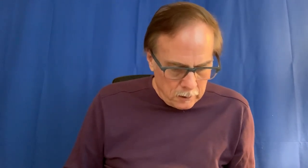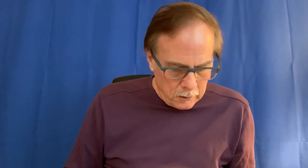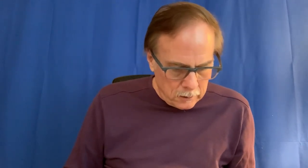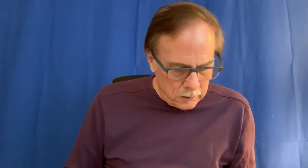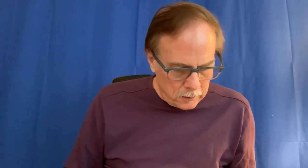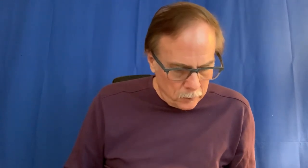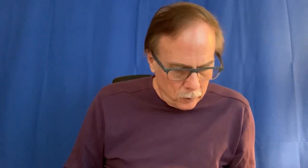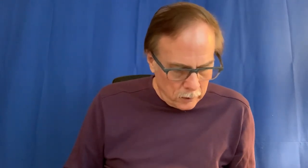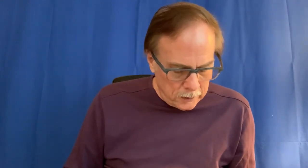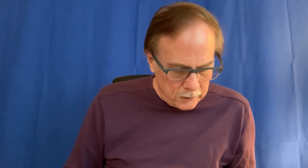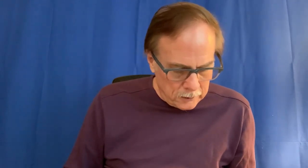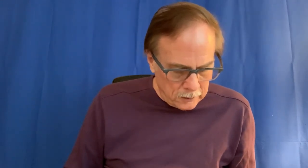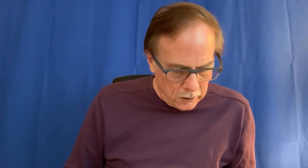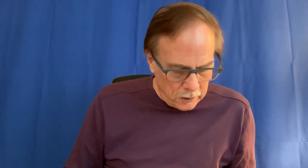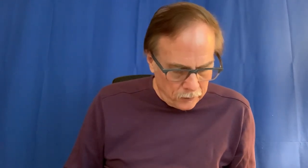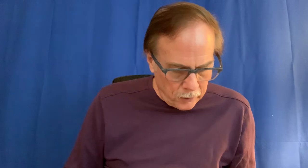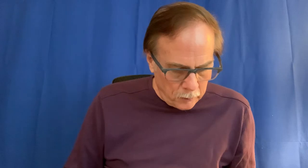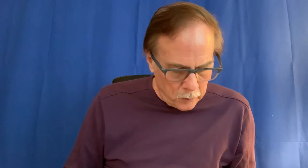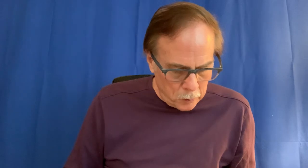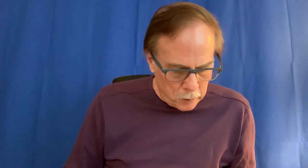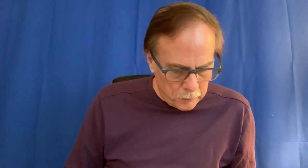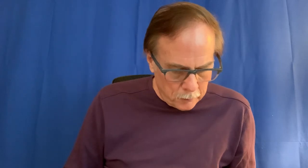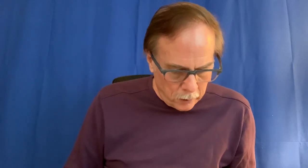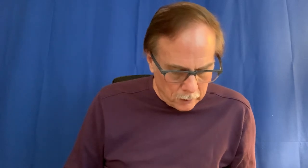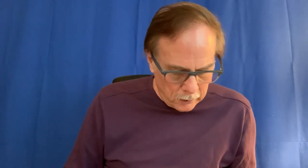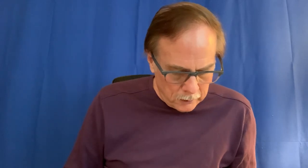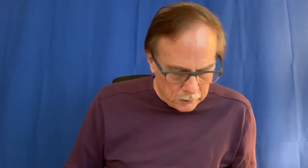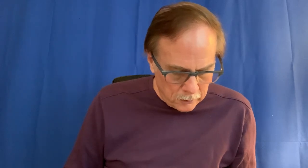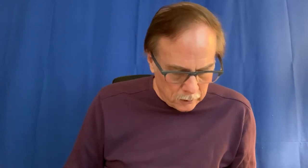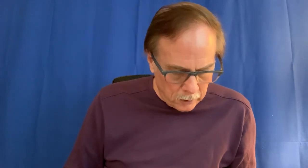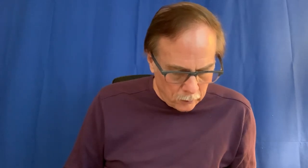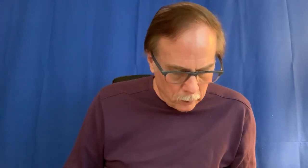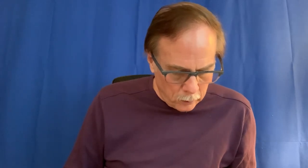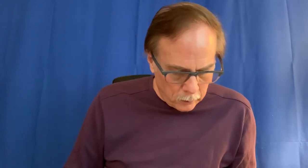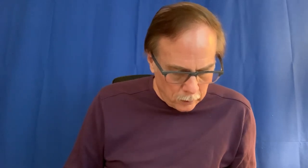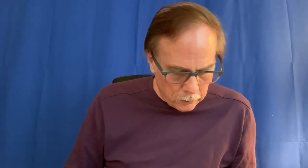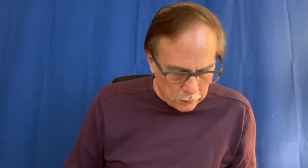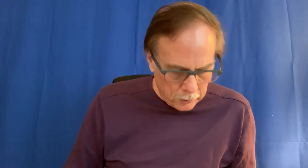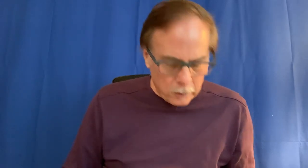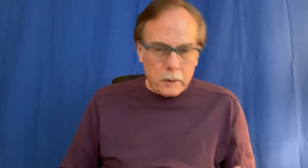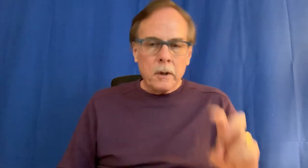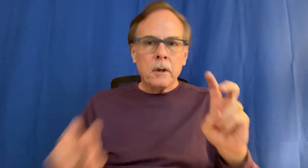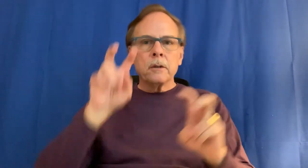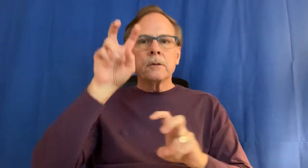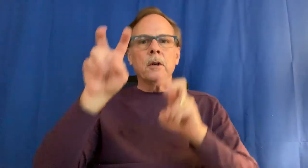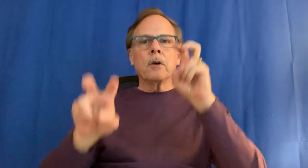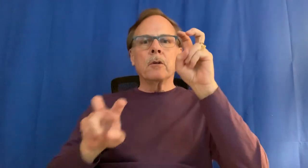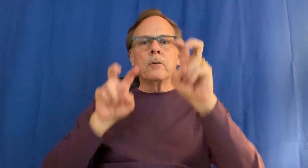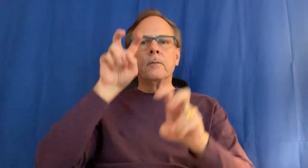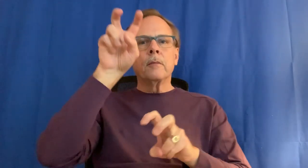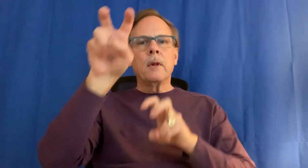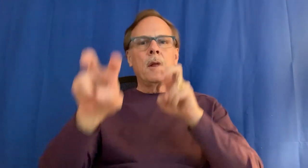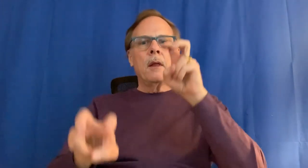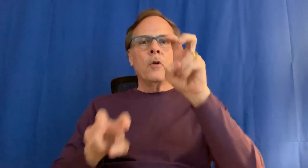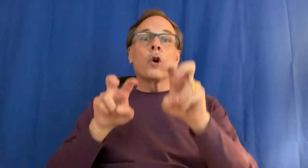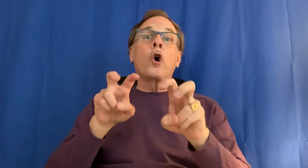This is more or less the sign for an amusement park, not necessarily a roller coaster. So, or